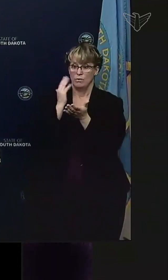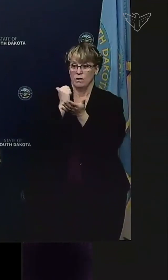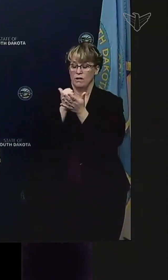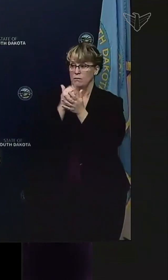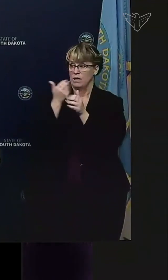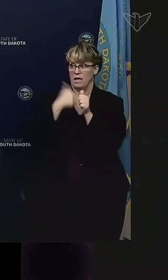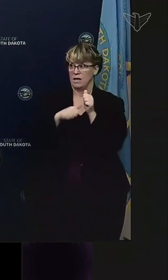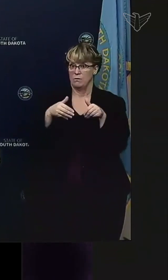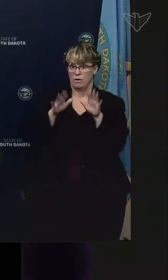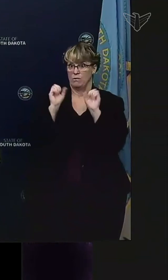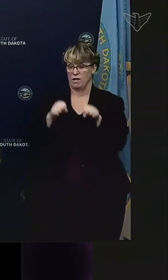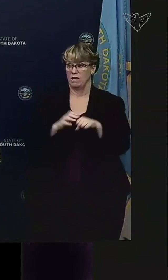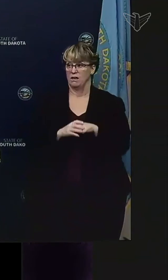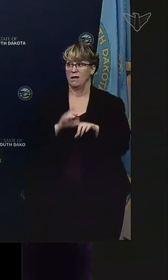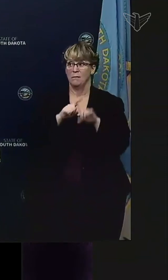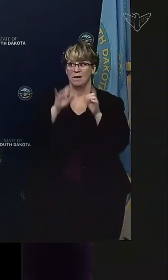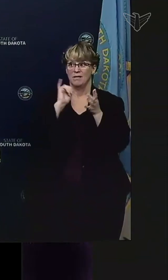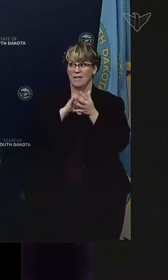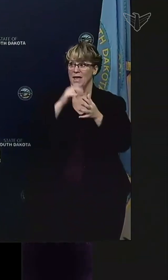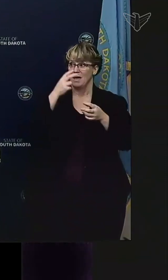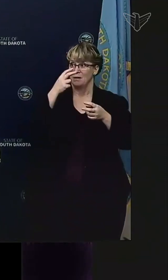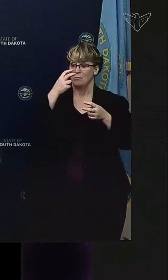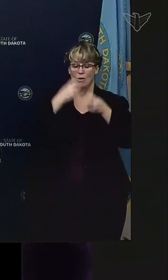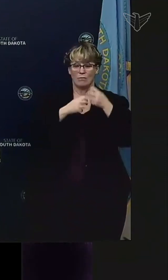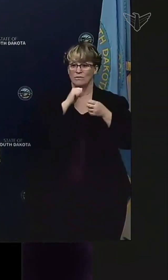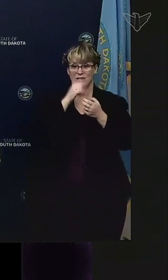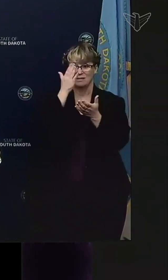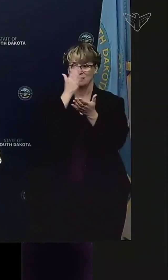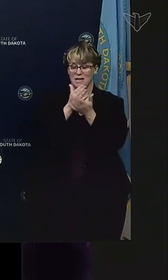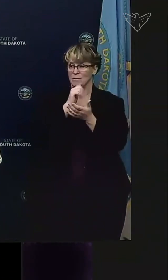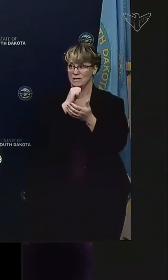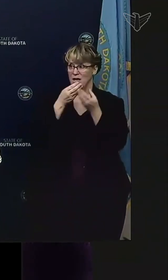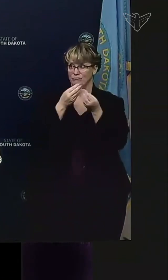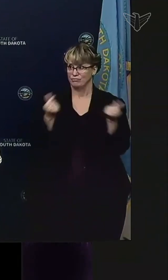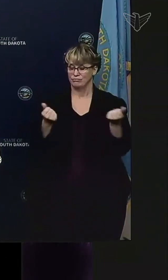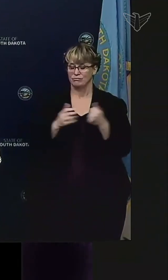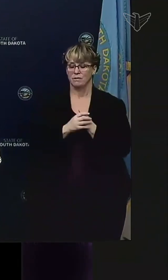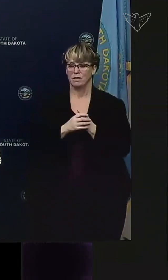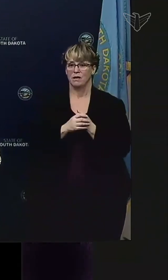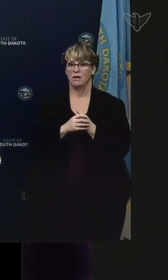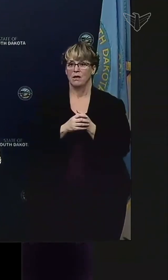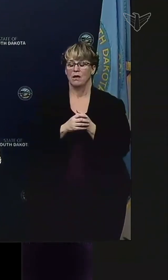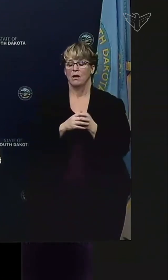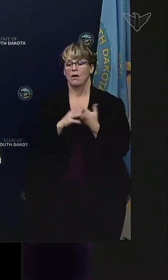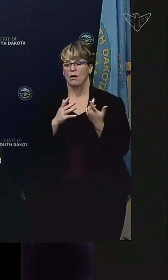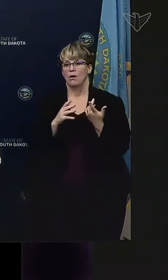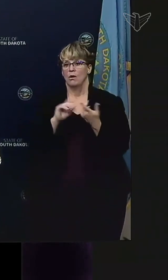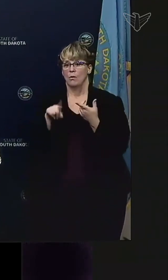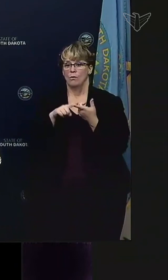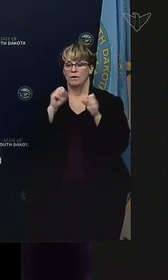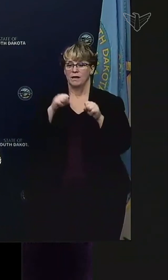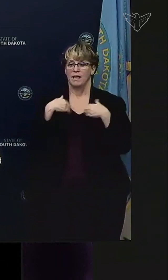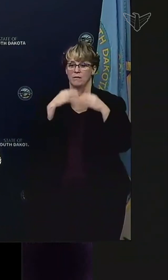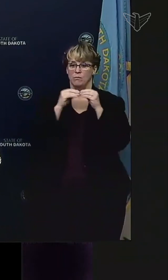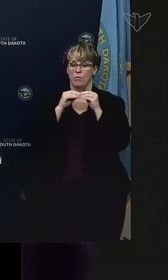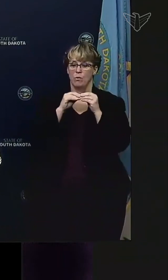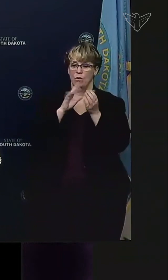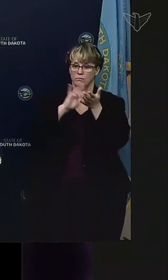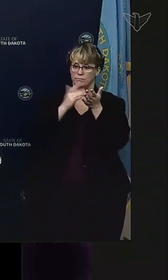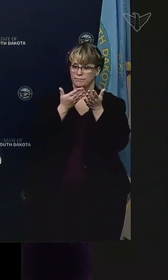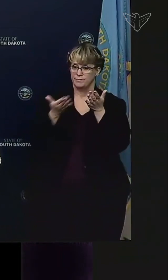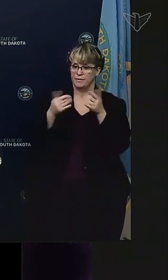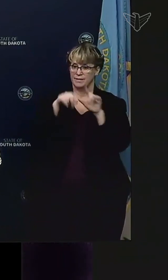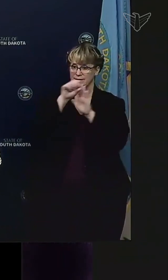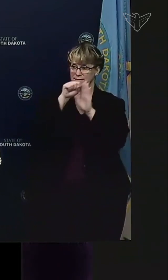do that. But that problem is not going to go away. As soon as we're able to deploy or to get additional supplies at the